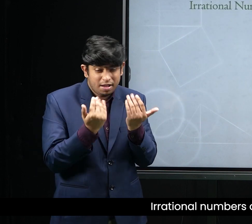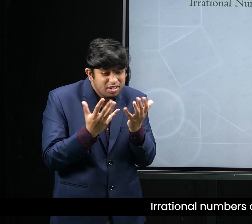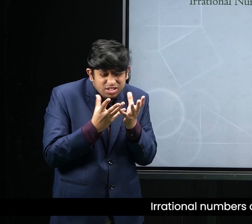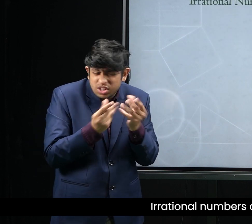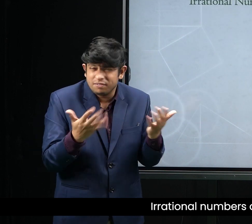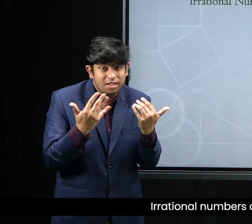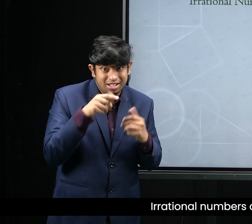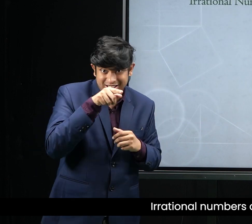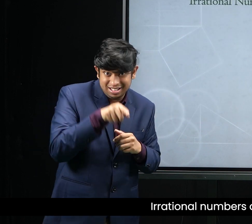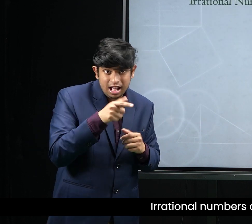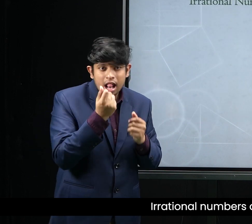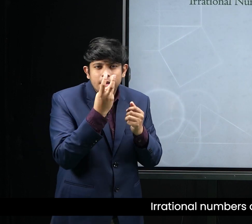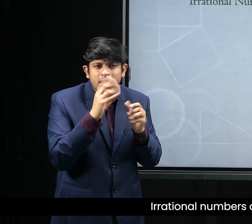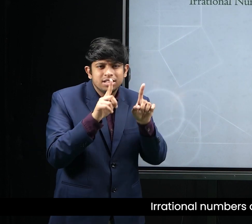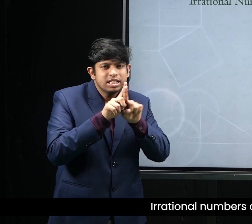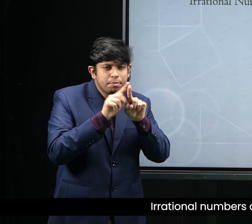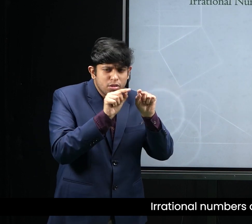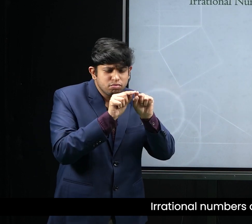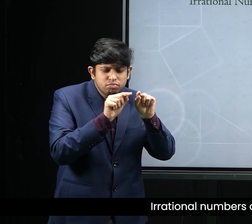Irrational numbers on the number line.